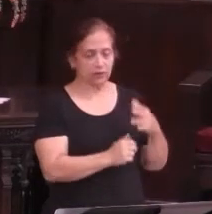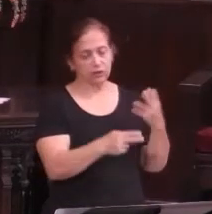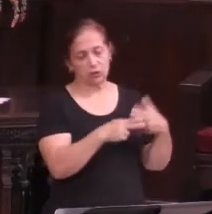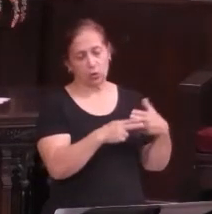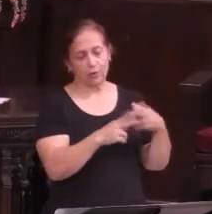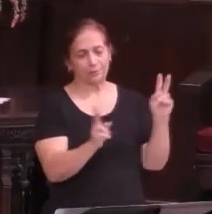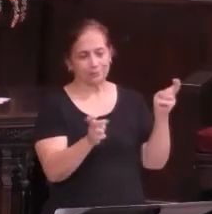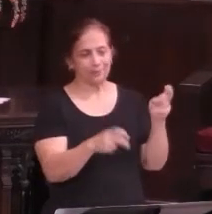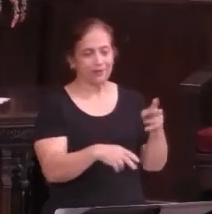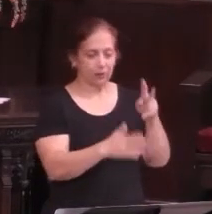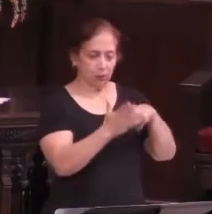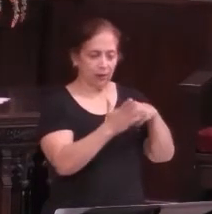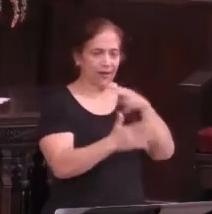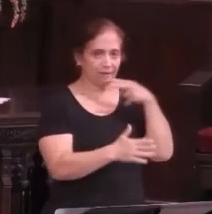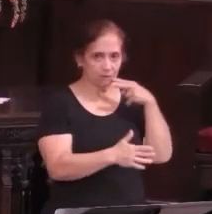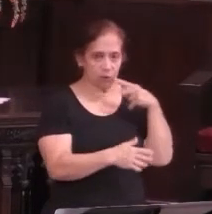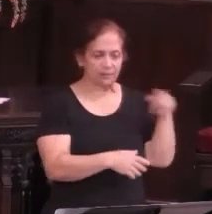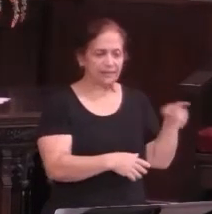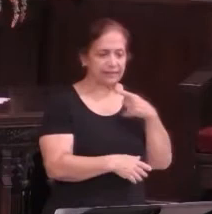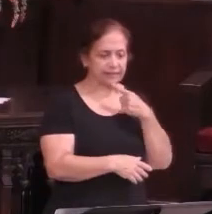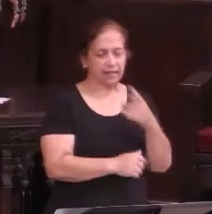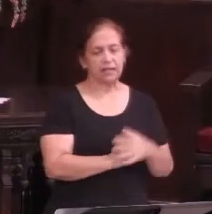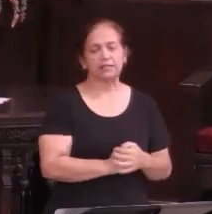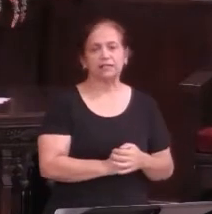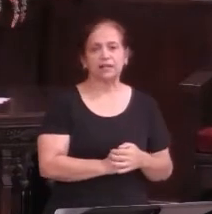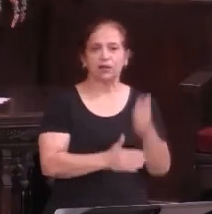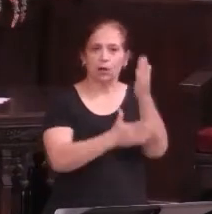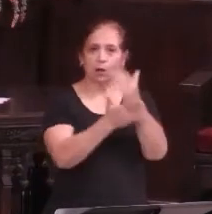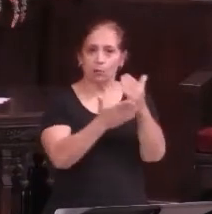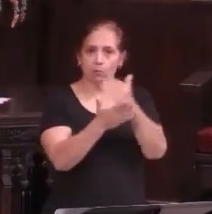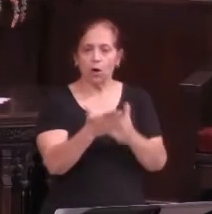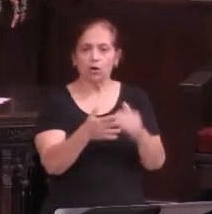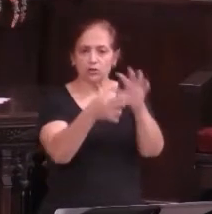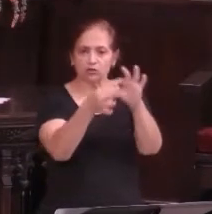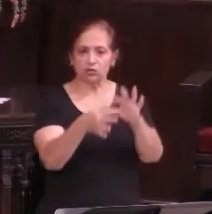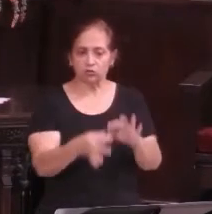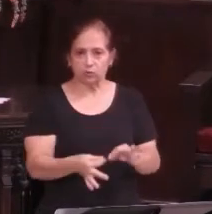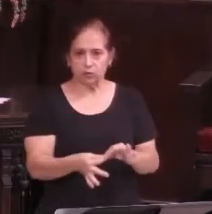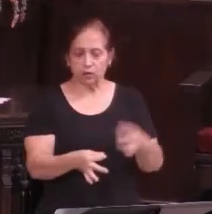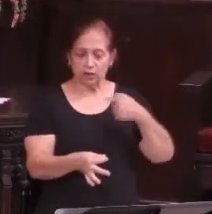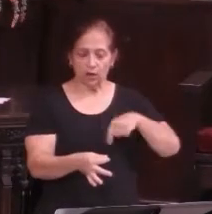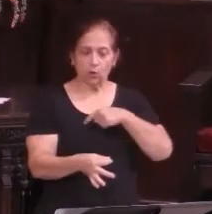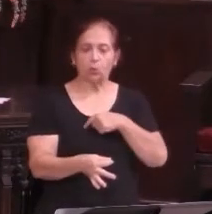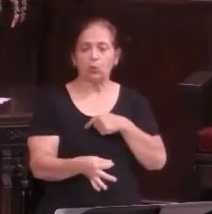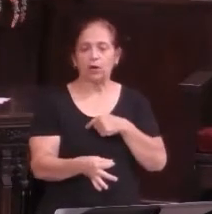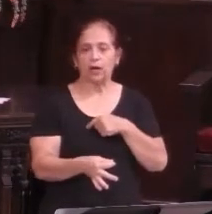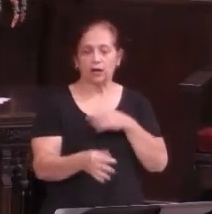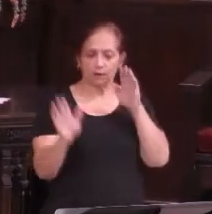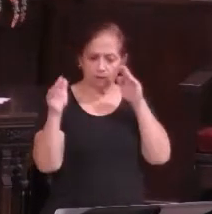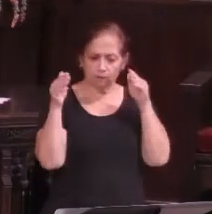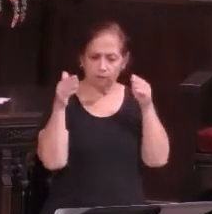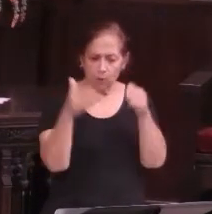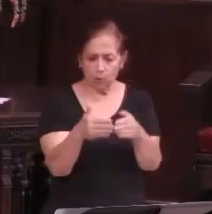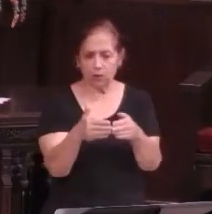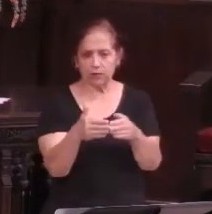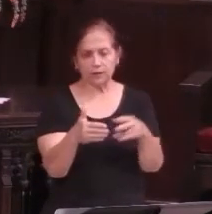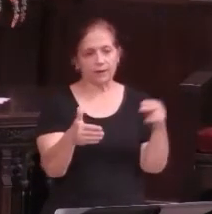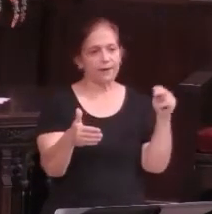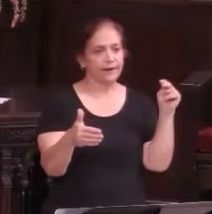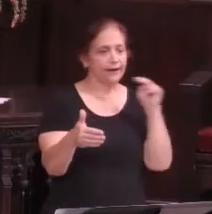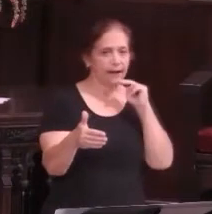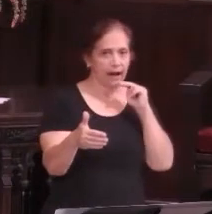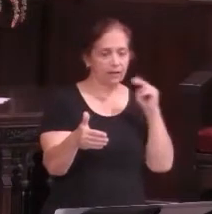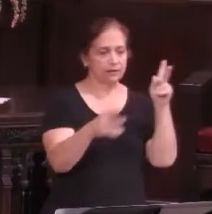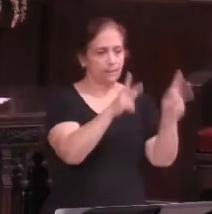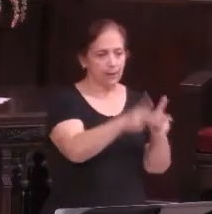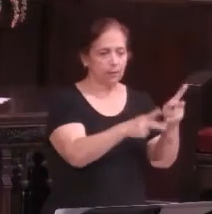it. Carter Florence argues that the parts of Scripture on which we often focus, the nouns,